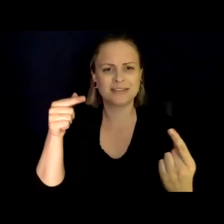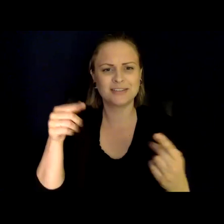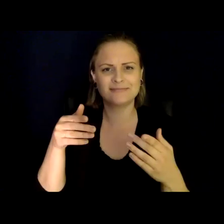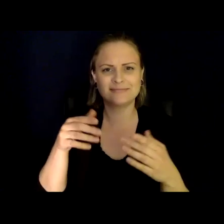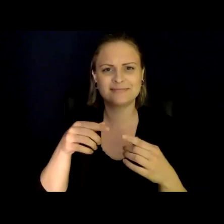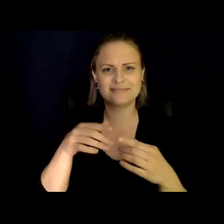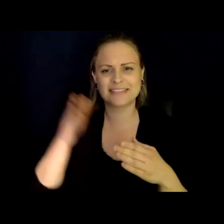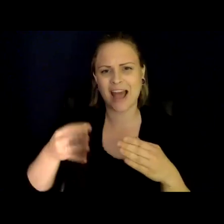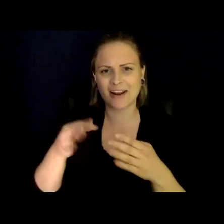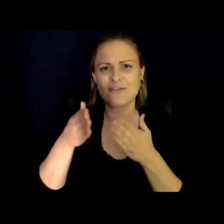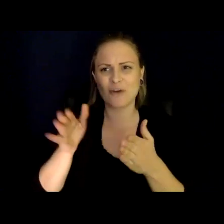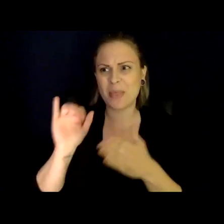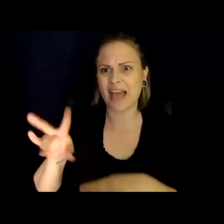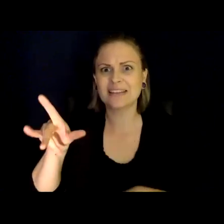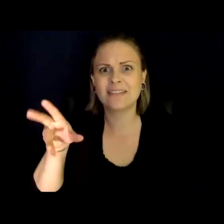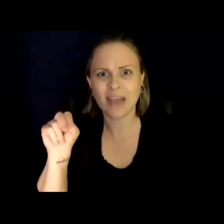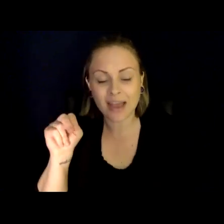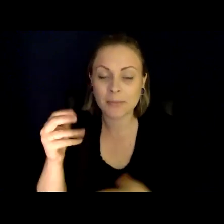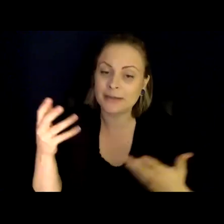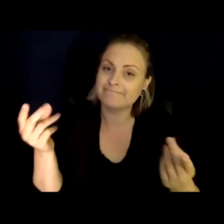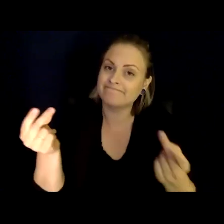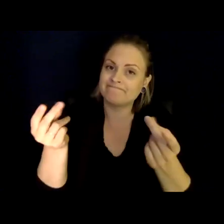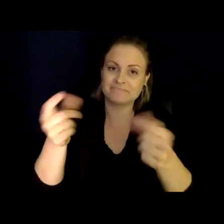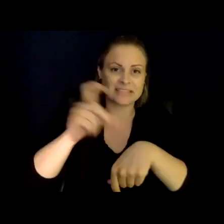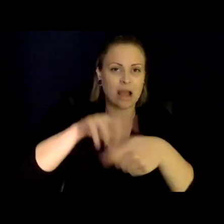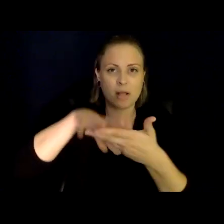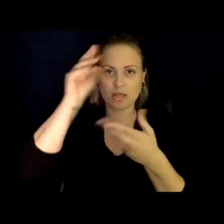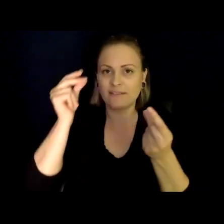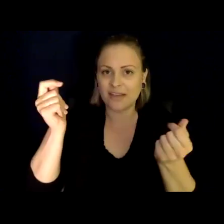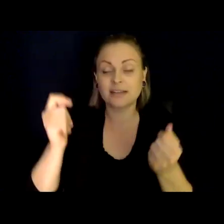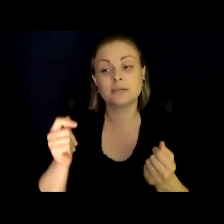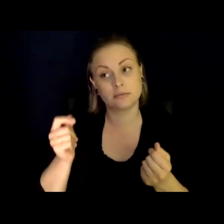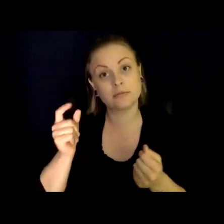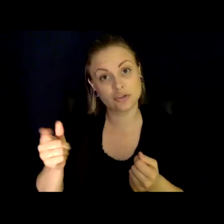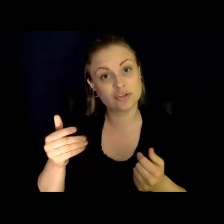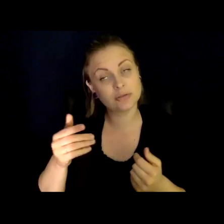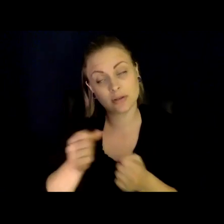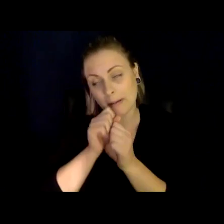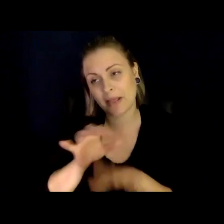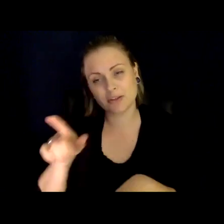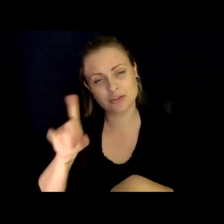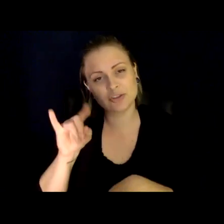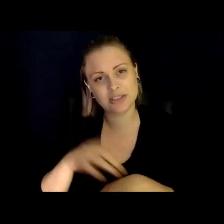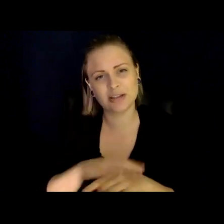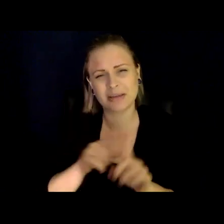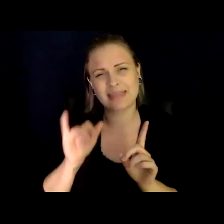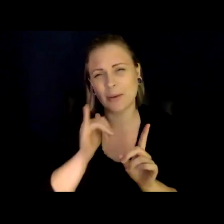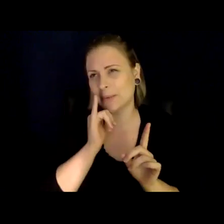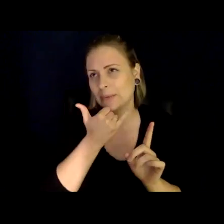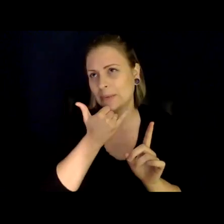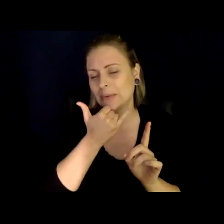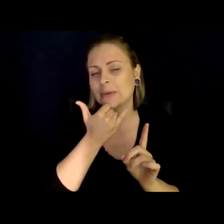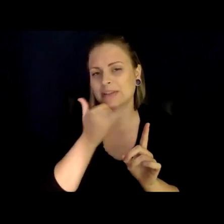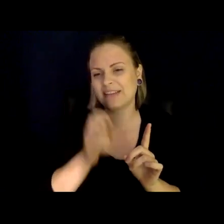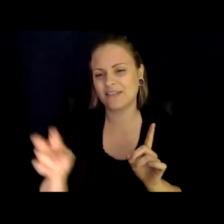Well, time to learn fast, and bless her, she did. But that was one of the misadventures that in the long